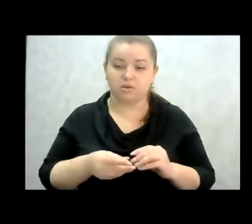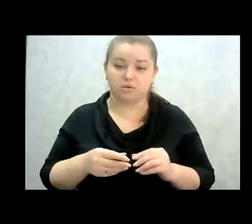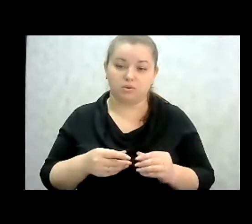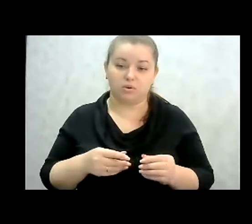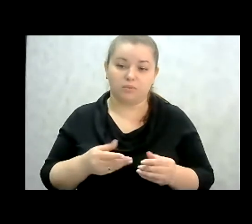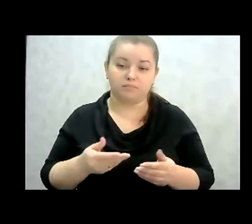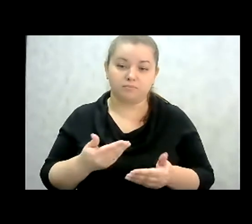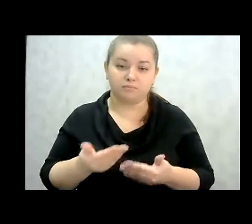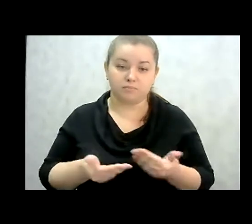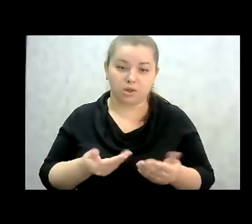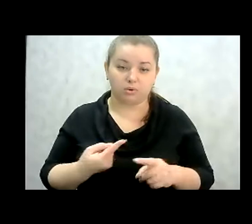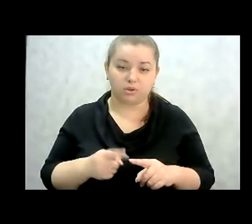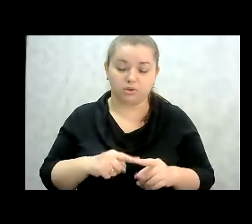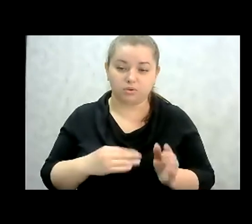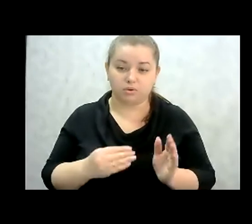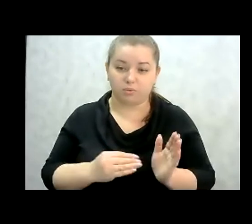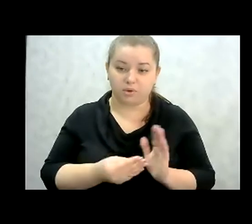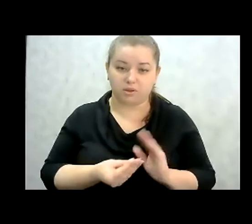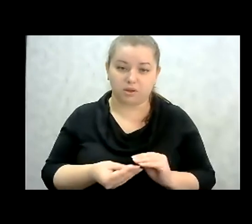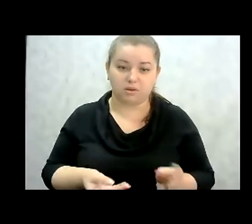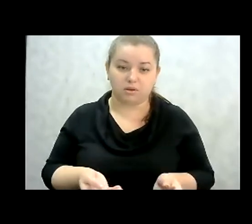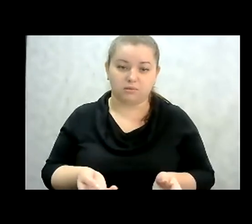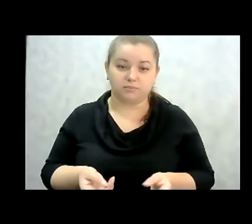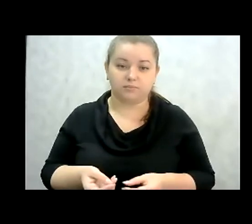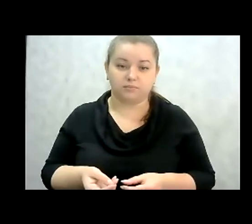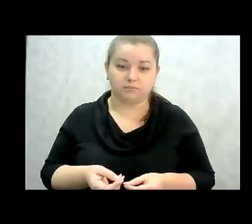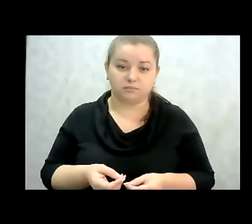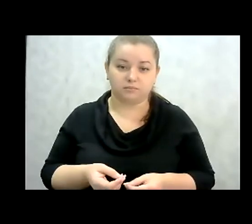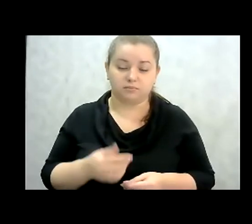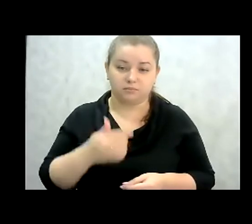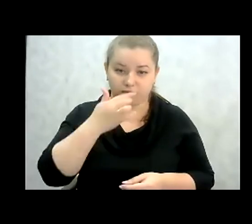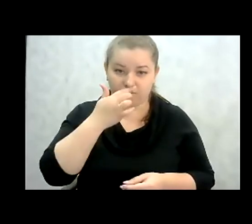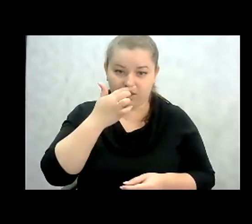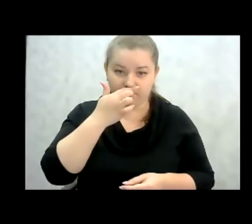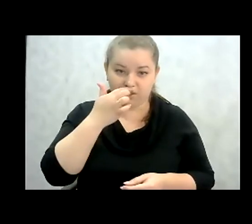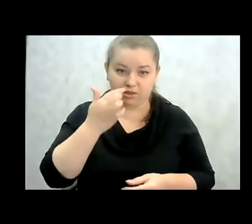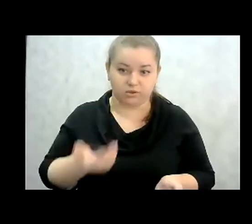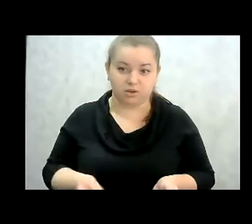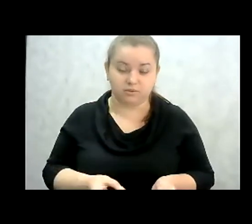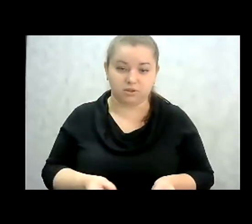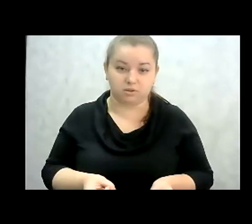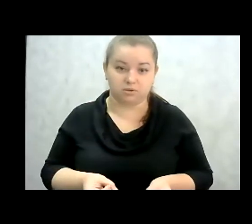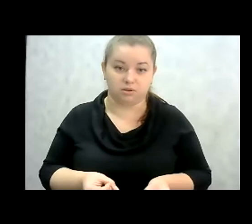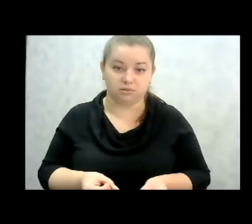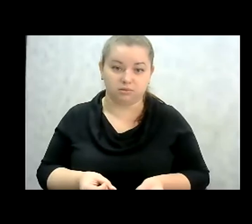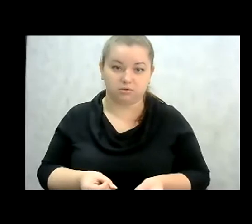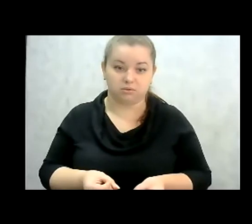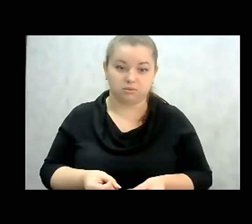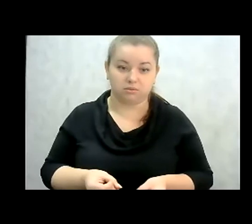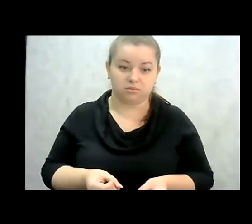in training is not uniform, as well as to